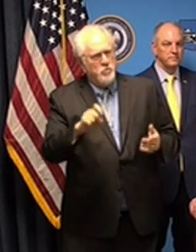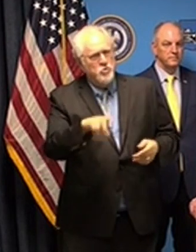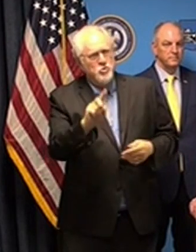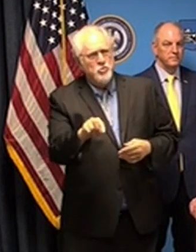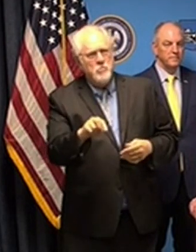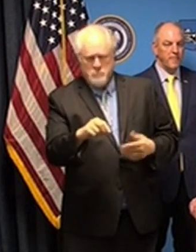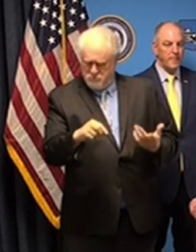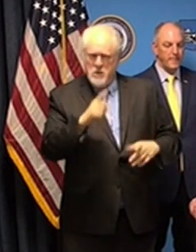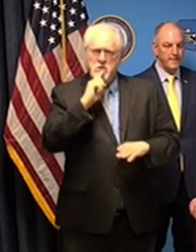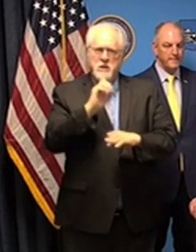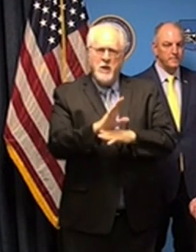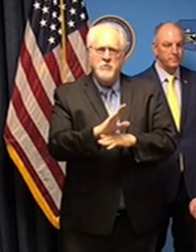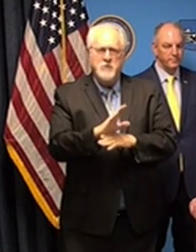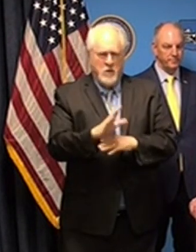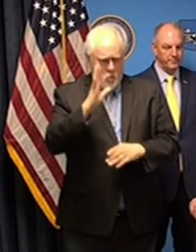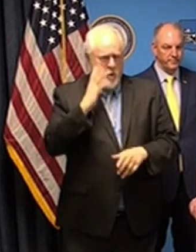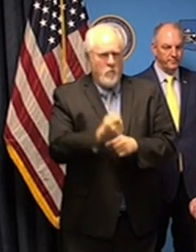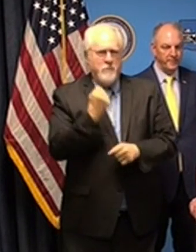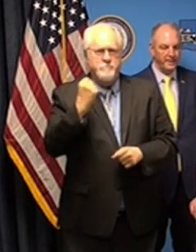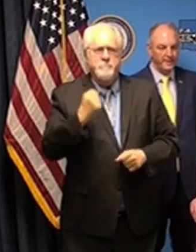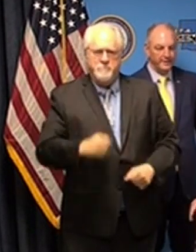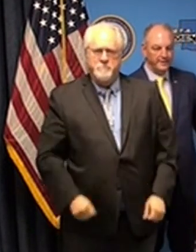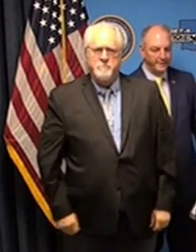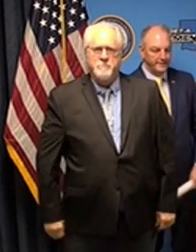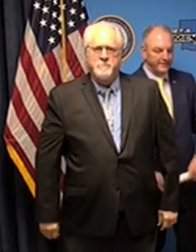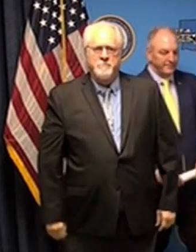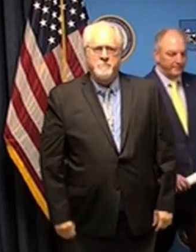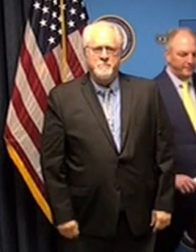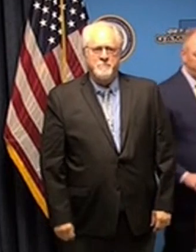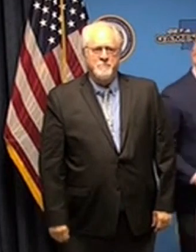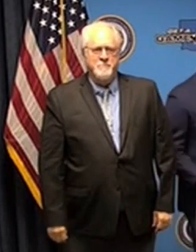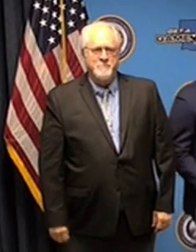that we're supposed to do, and I guarantee you we will win.